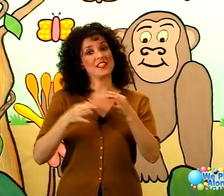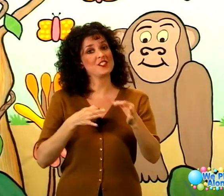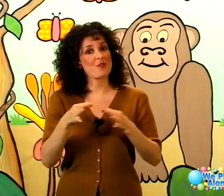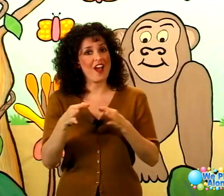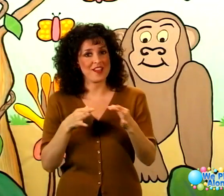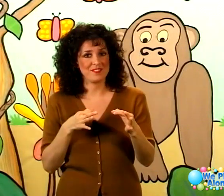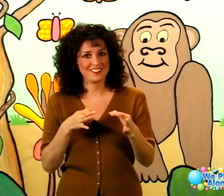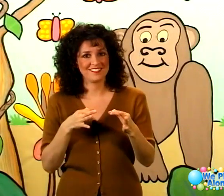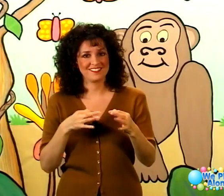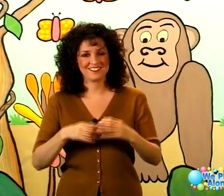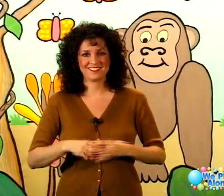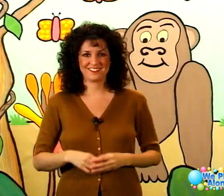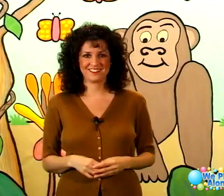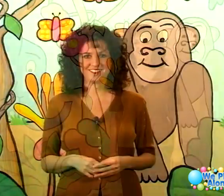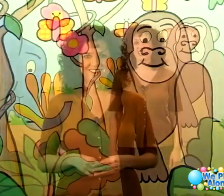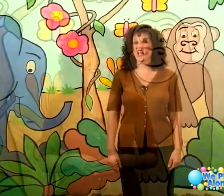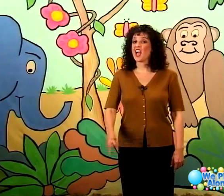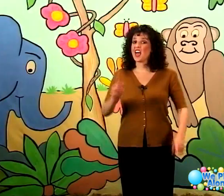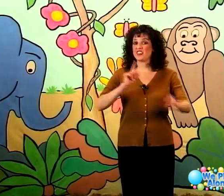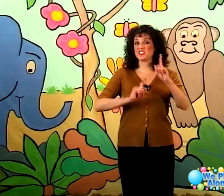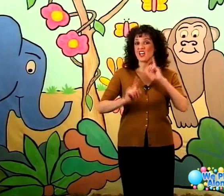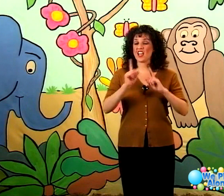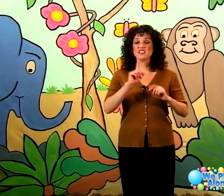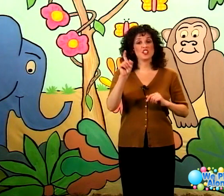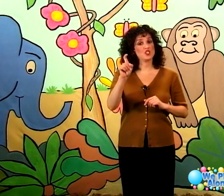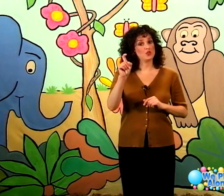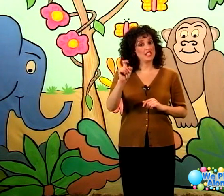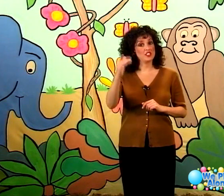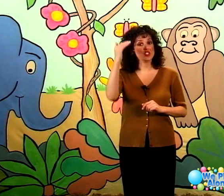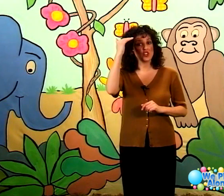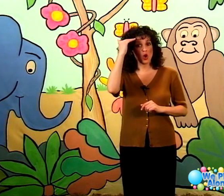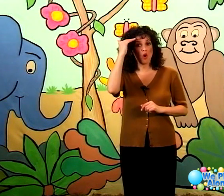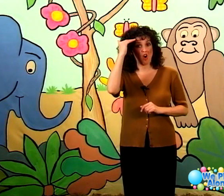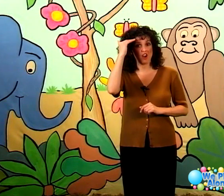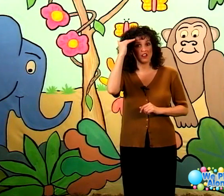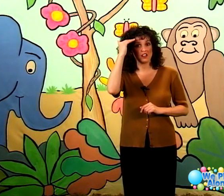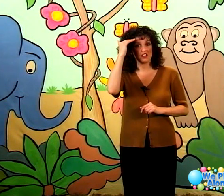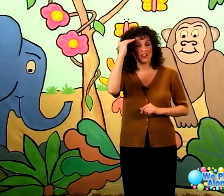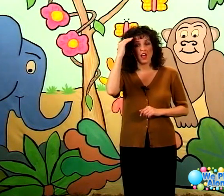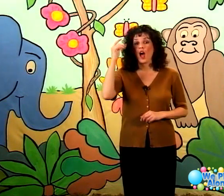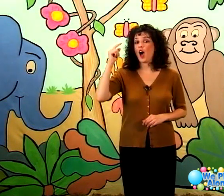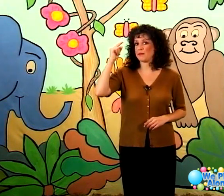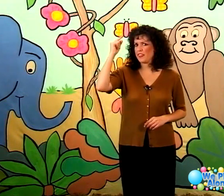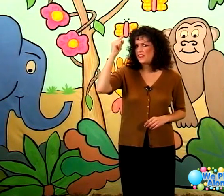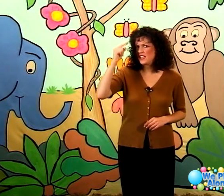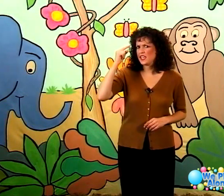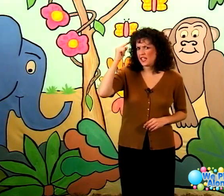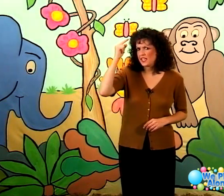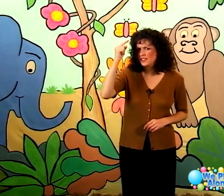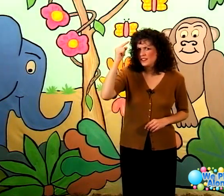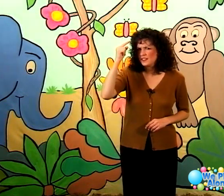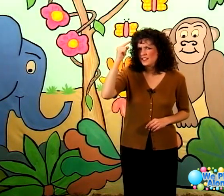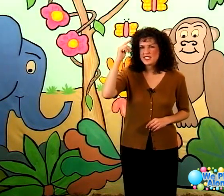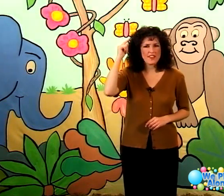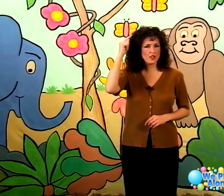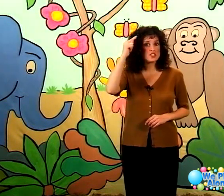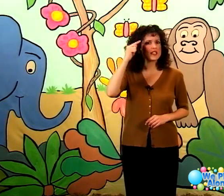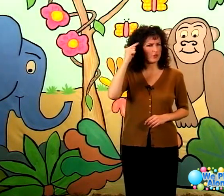described. The signs that you need to know are, I'm thinking. See how that looks like you're